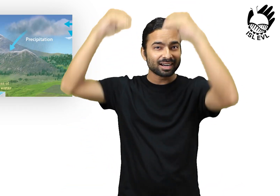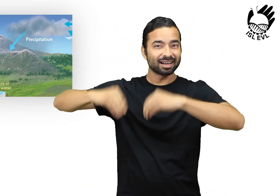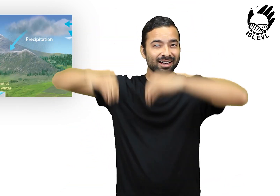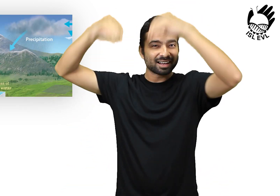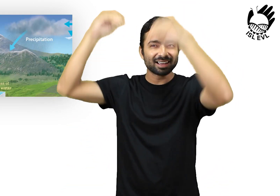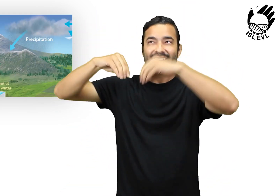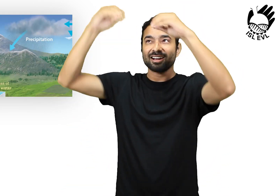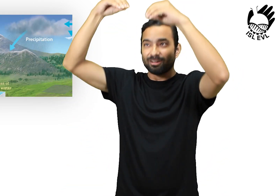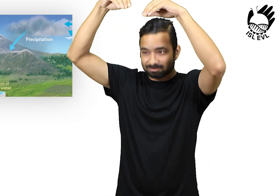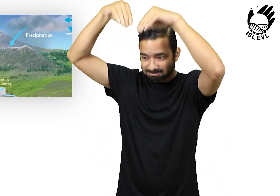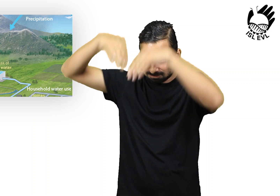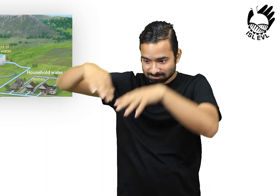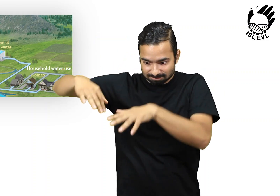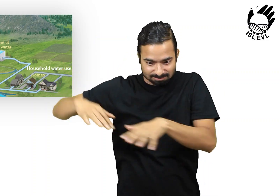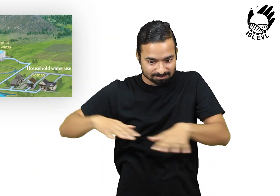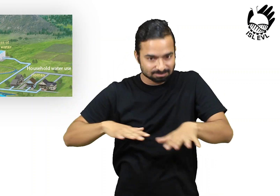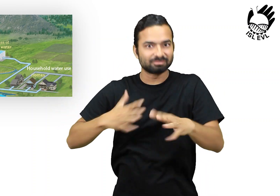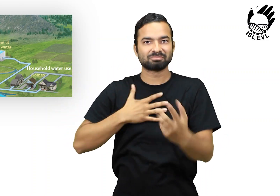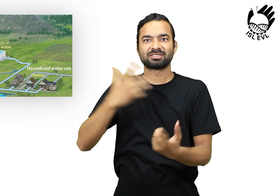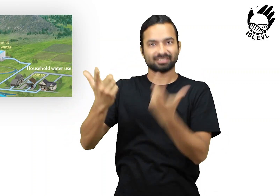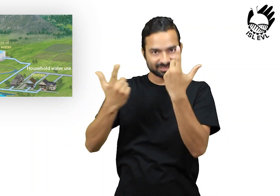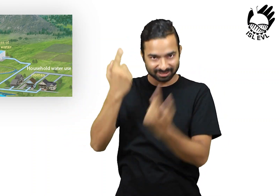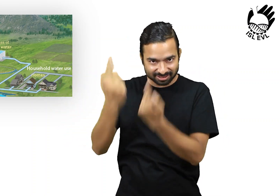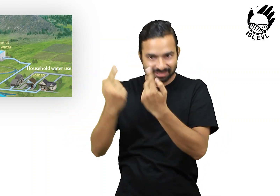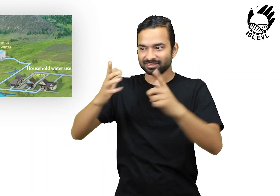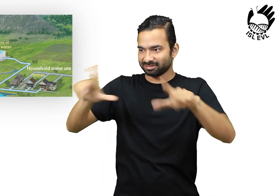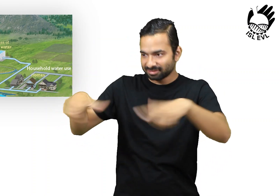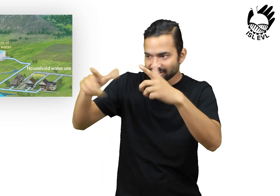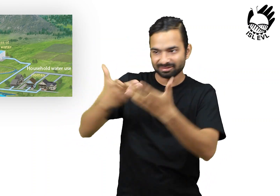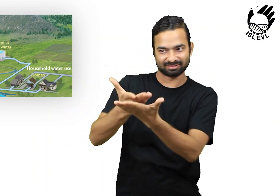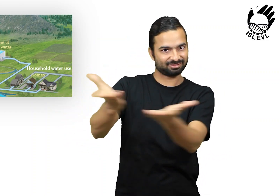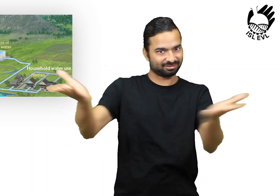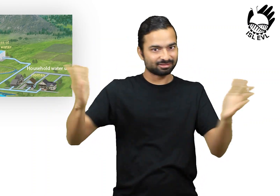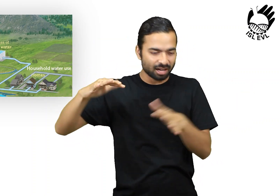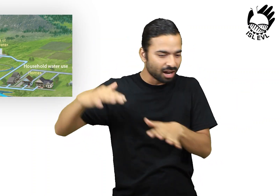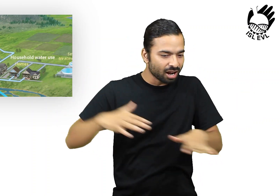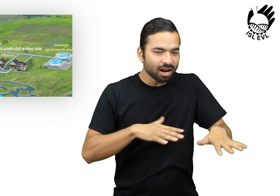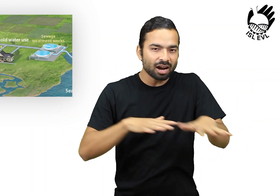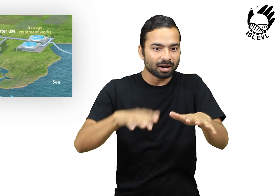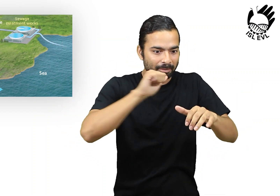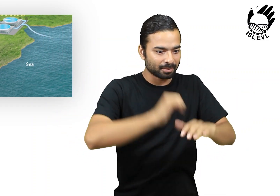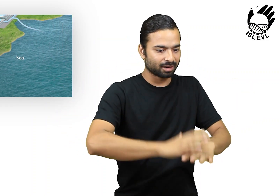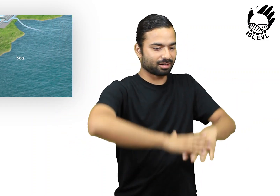This is because all of the water on Earth is constantly being